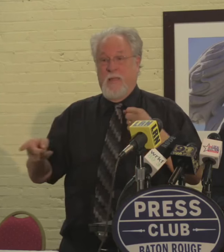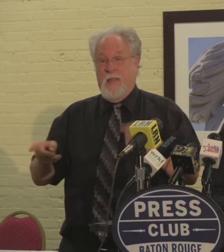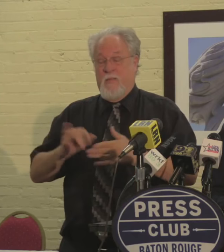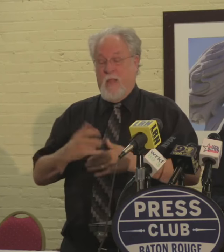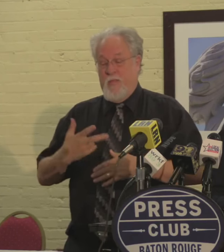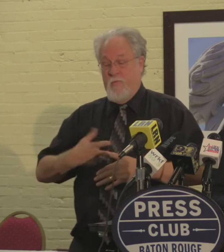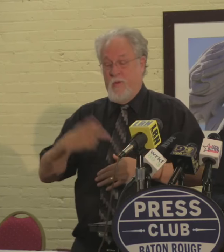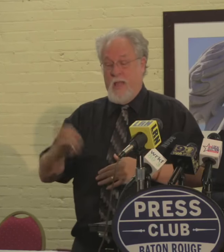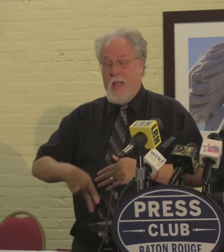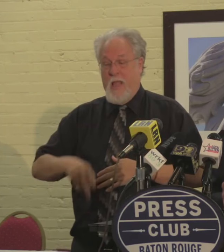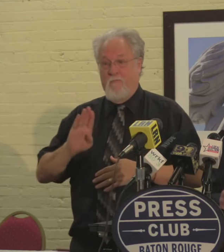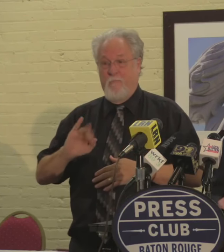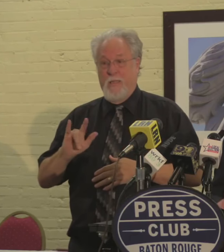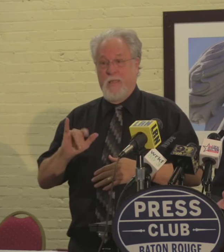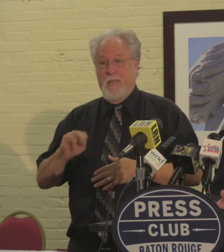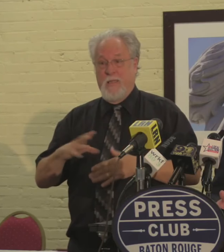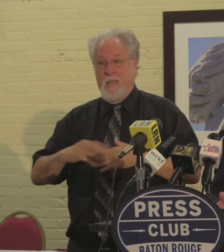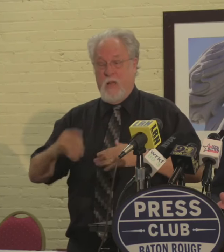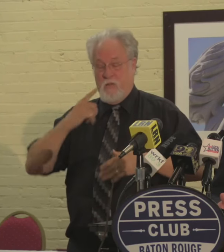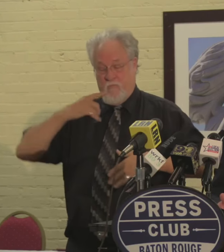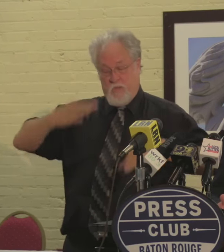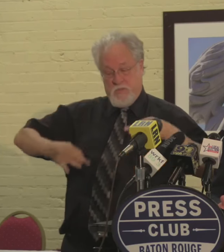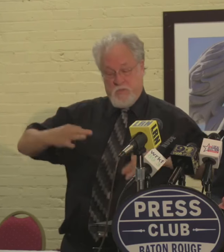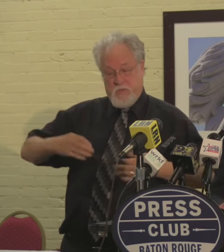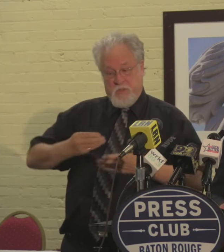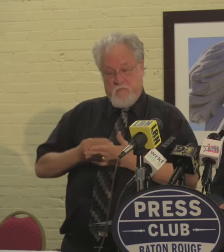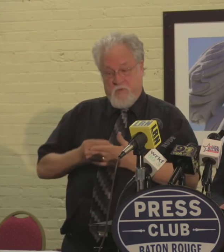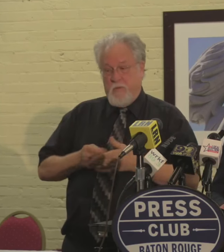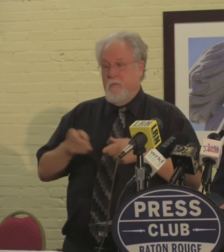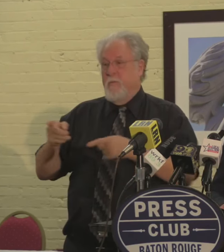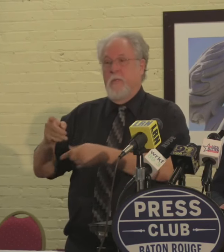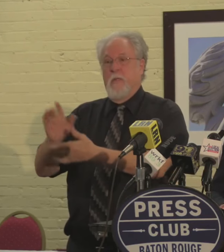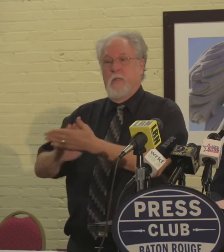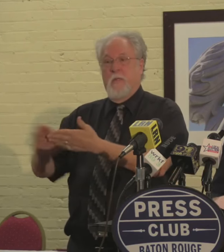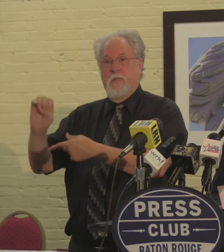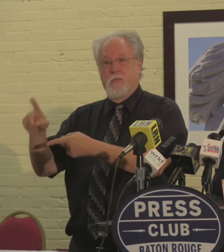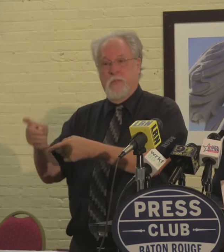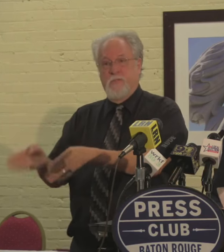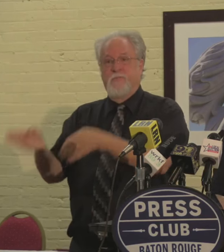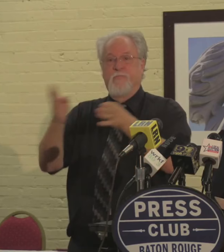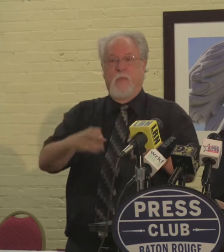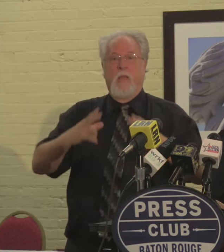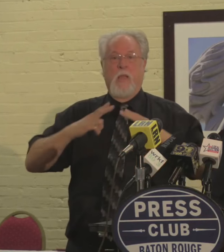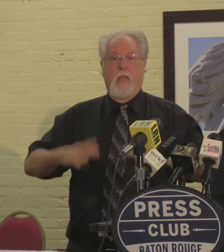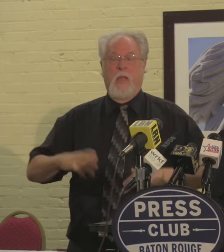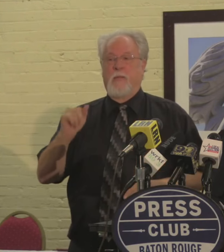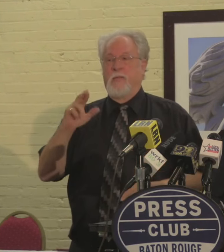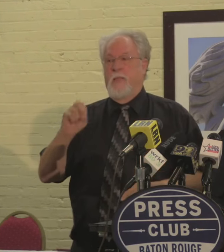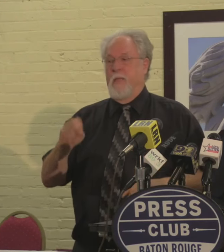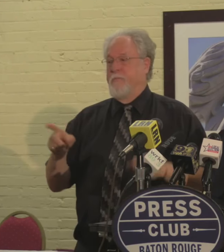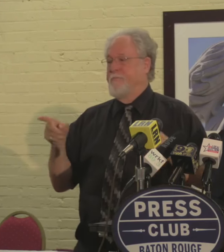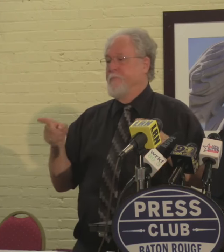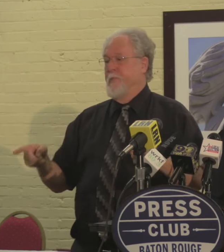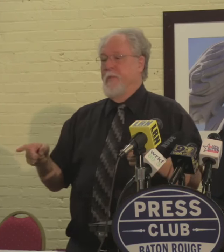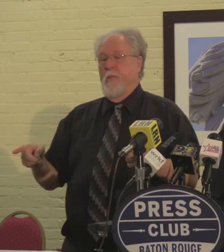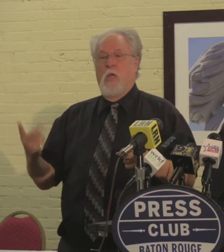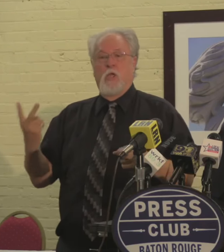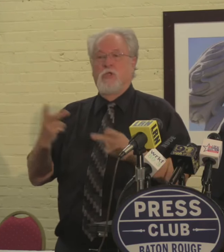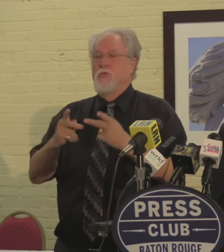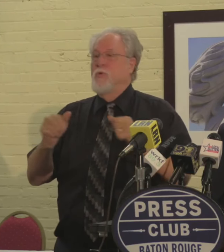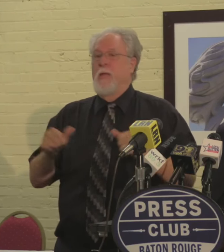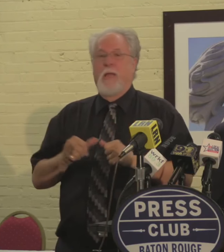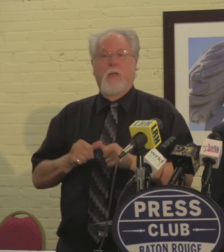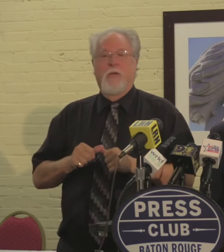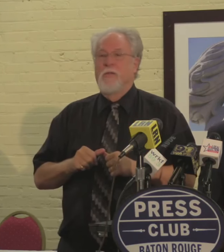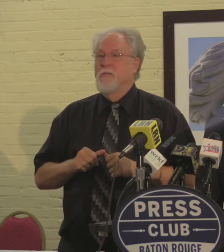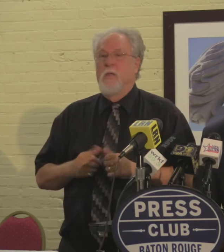$3.5 billion of discretionary state general fund are higher education and health care. Precisely the two areas where